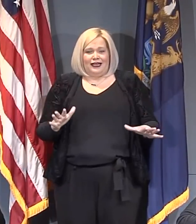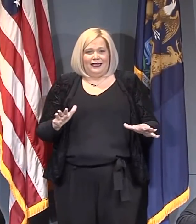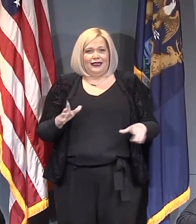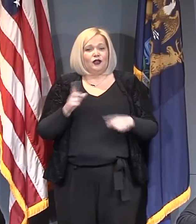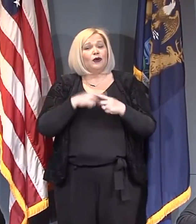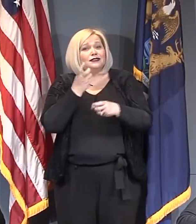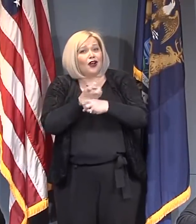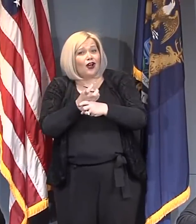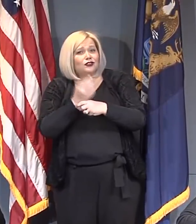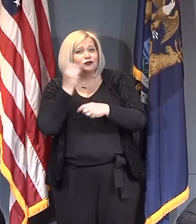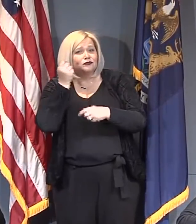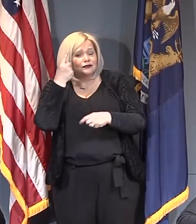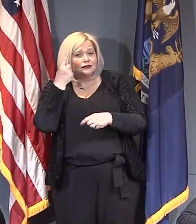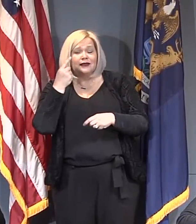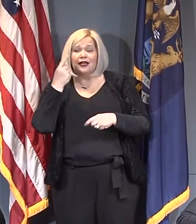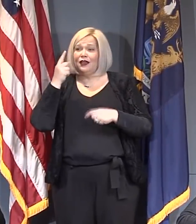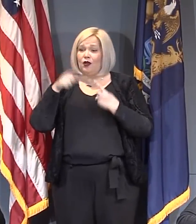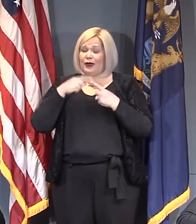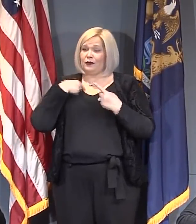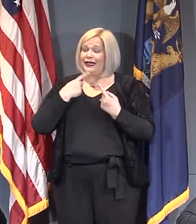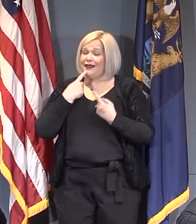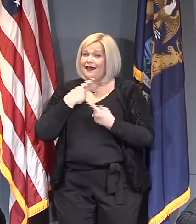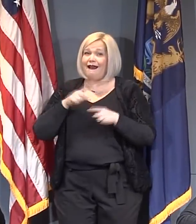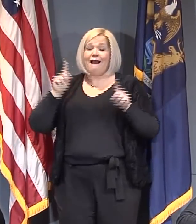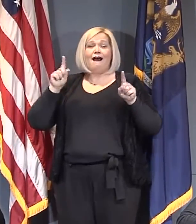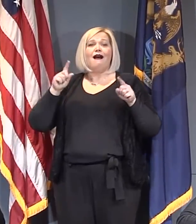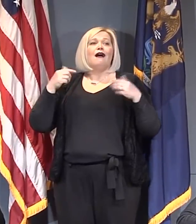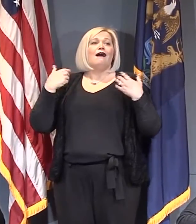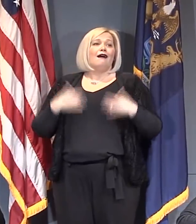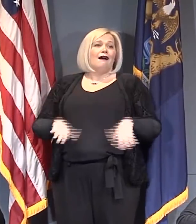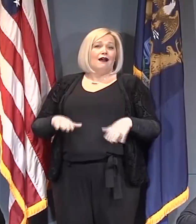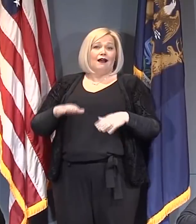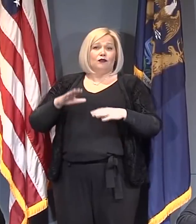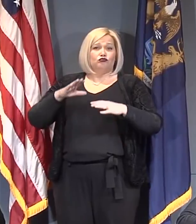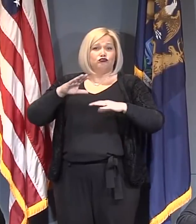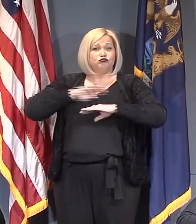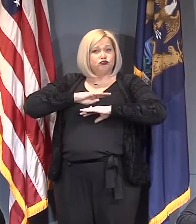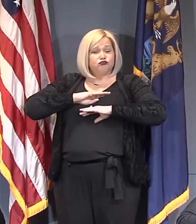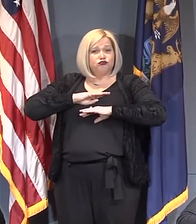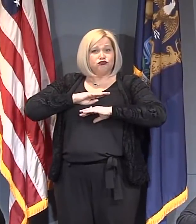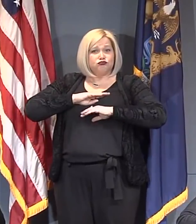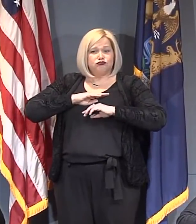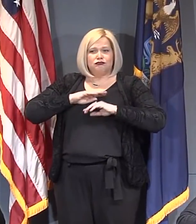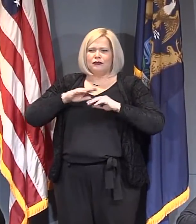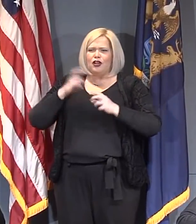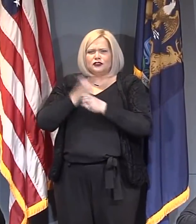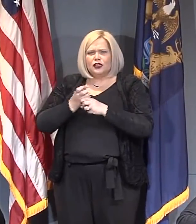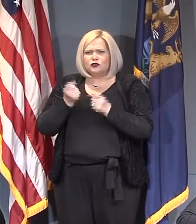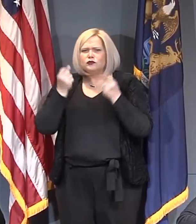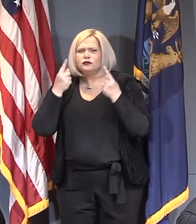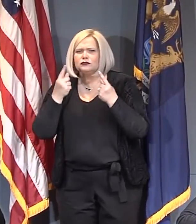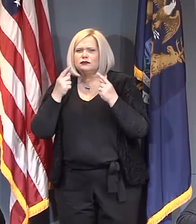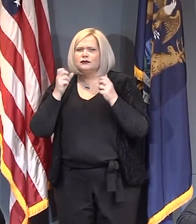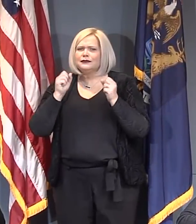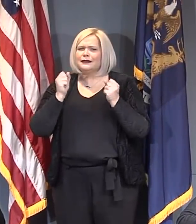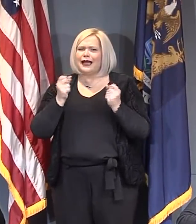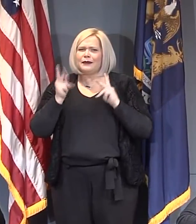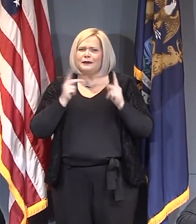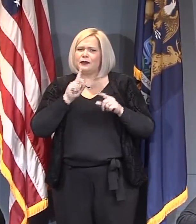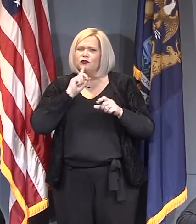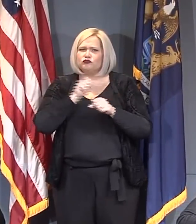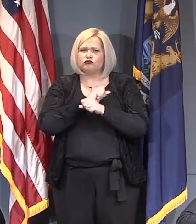you're successful, it's really hard to see how many lives you saved. When you fail, it's very clear to see how many